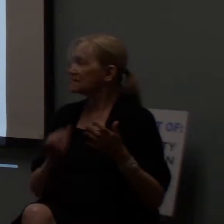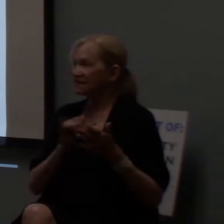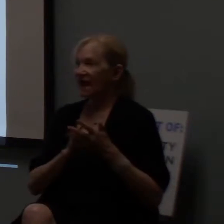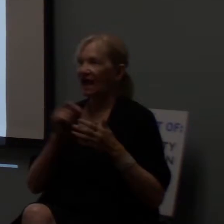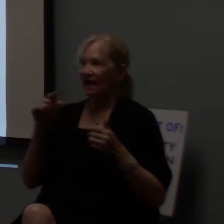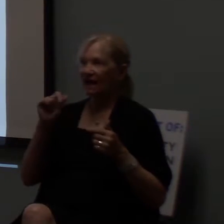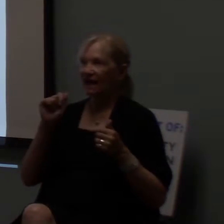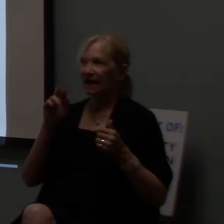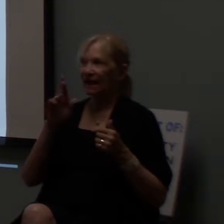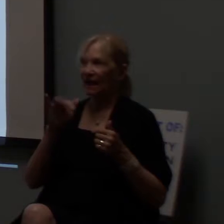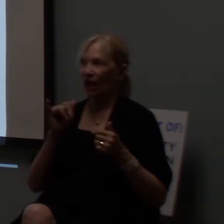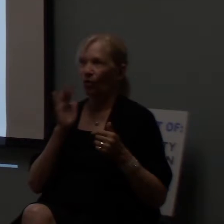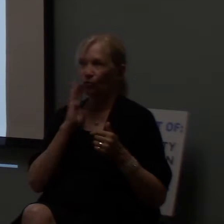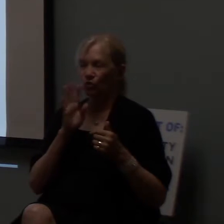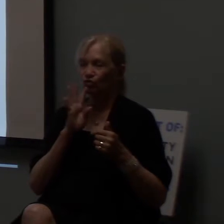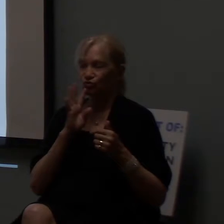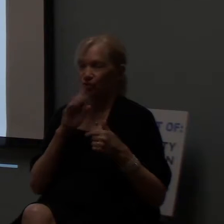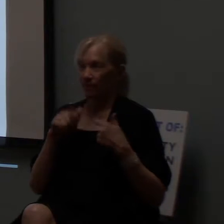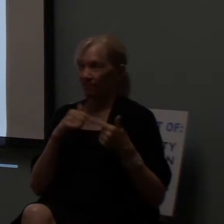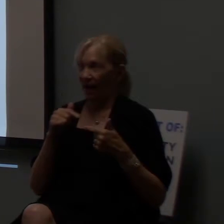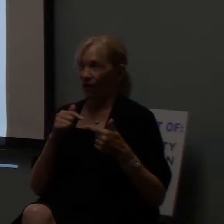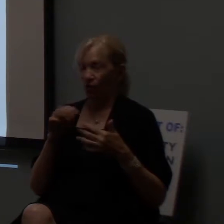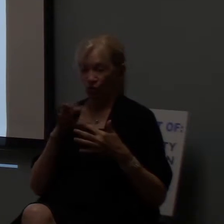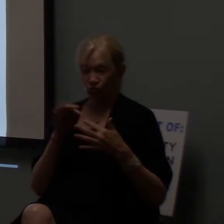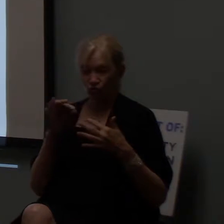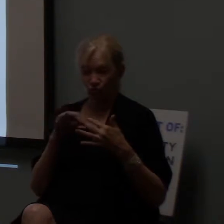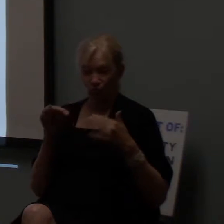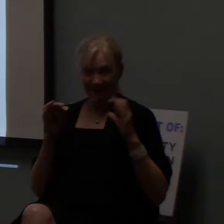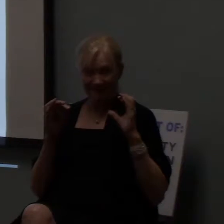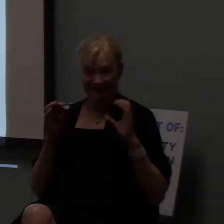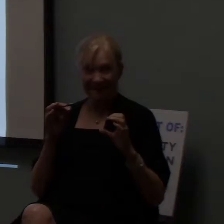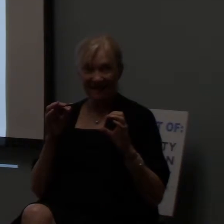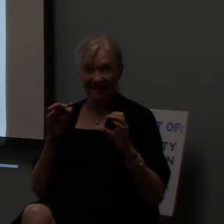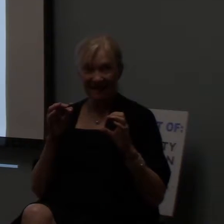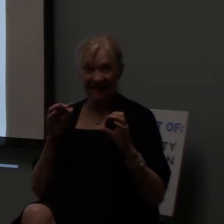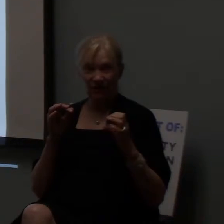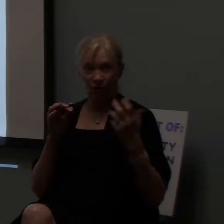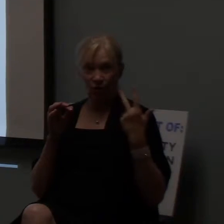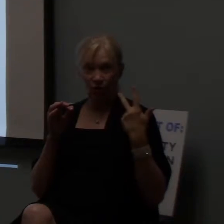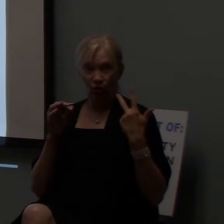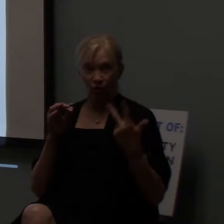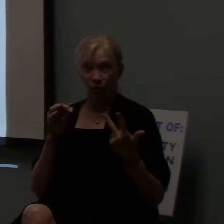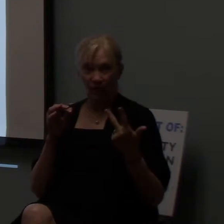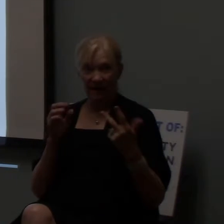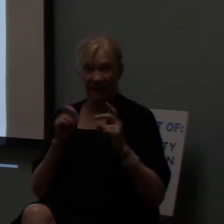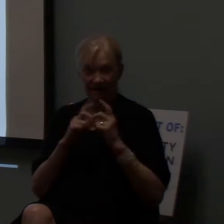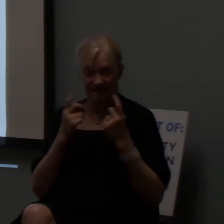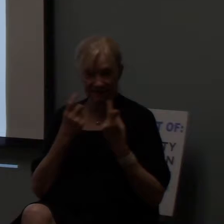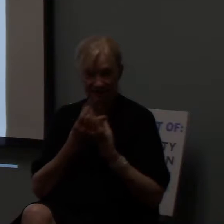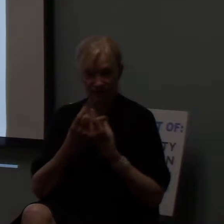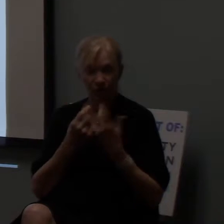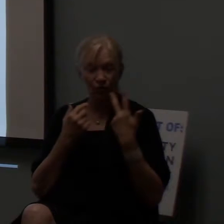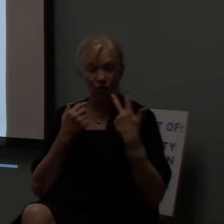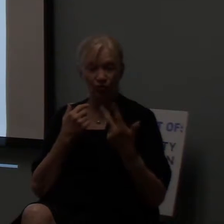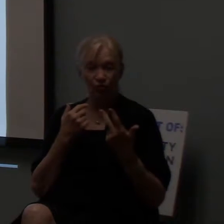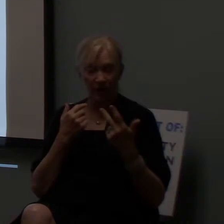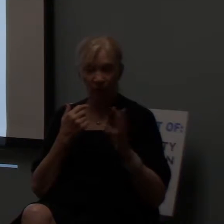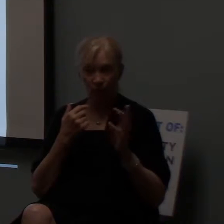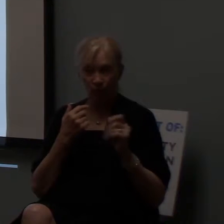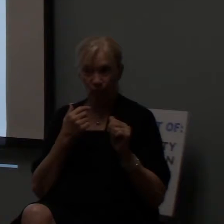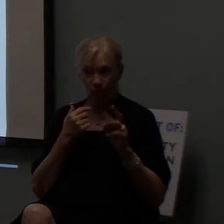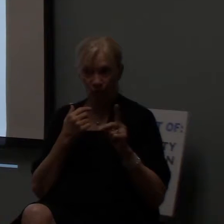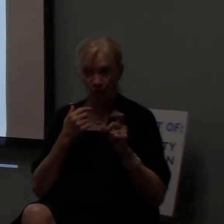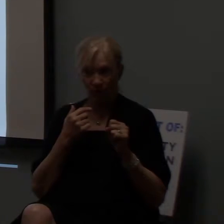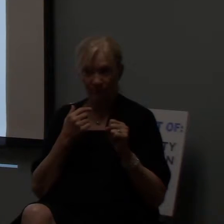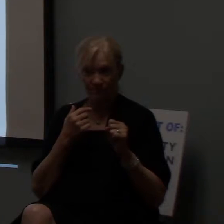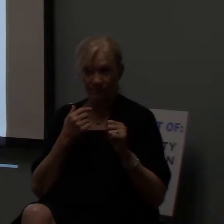talk about. Option C is 3 districts, or 3 wards, let's call them,